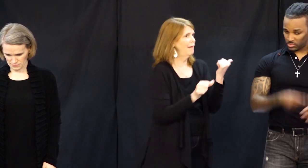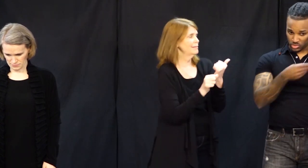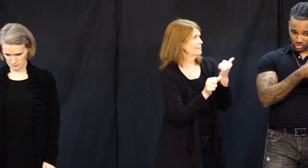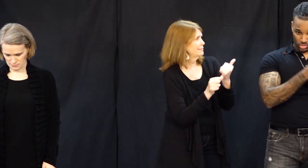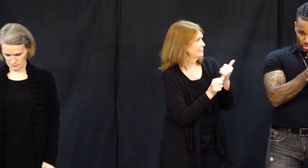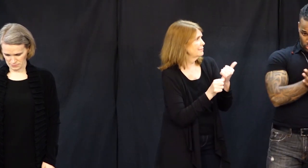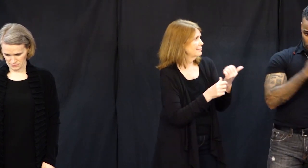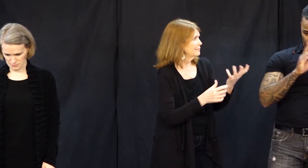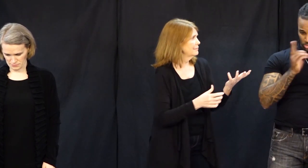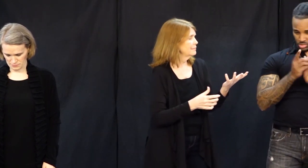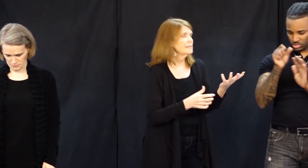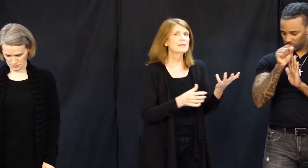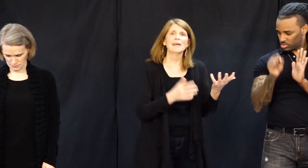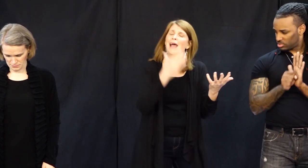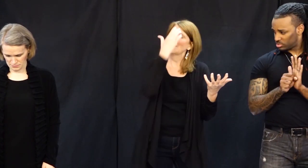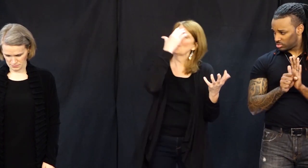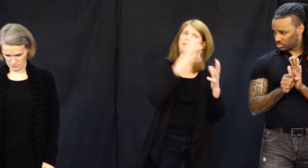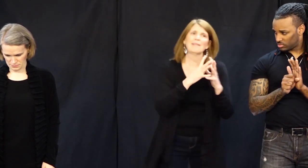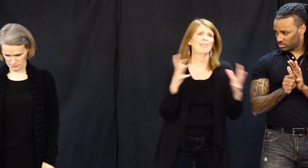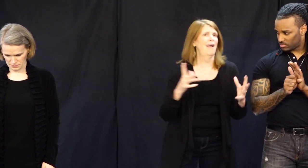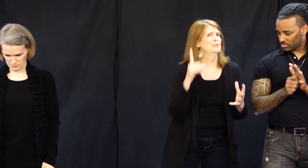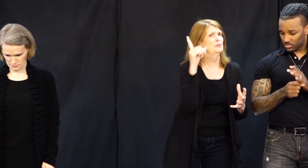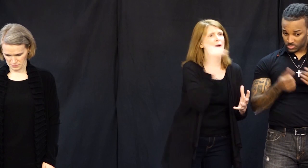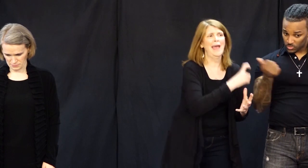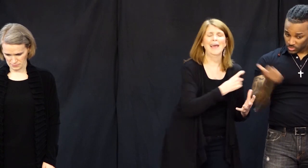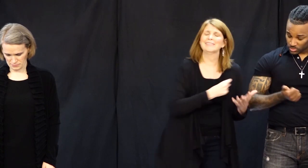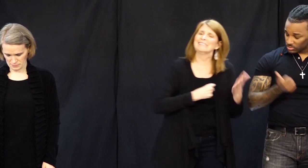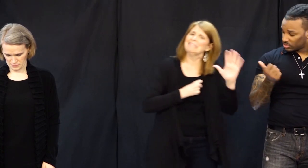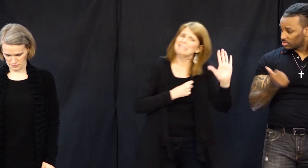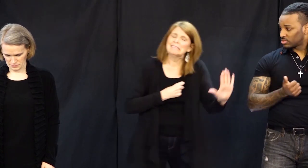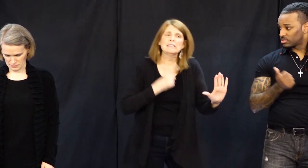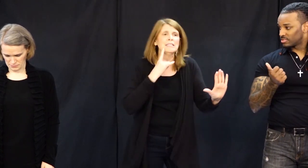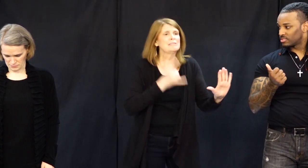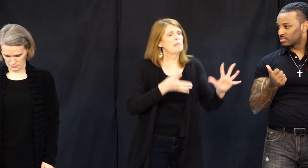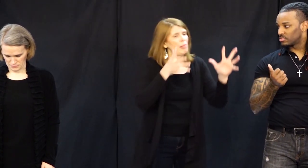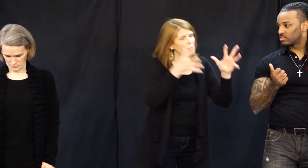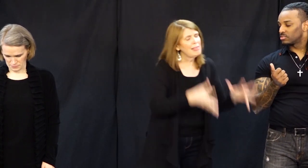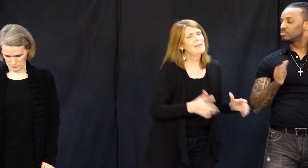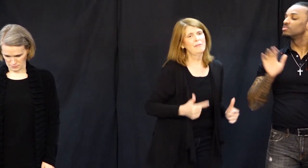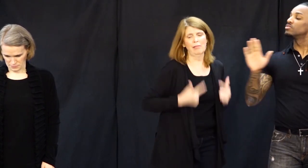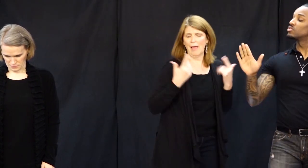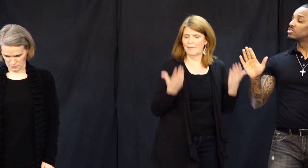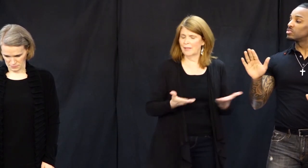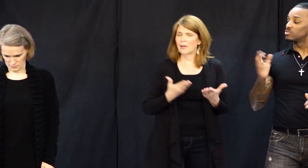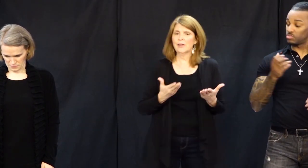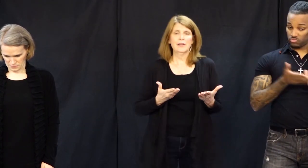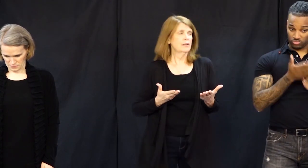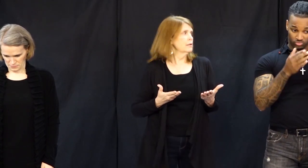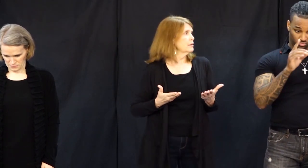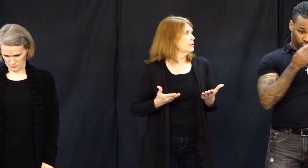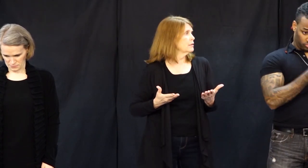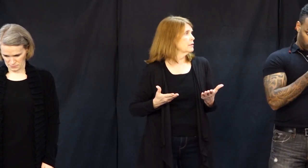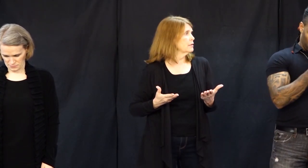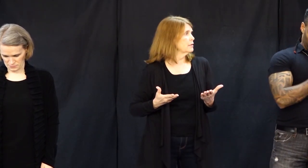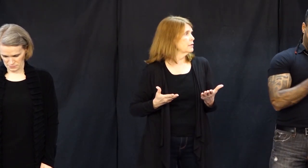or state? I know it's a lot to ask. Treasury or to state? leave behind the world, you know. Sir, do you want me to run the Treasury or State Department?